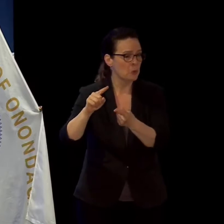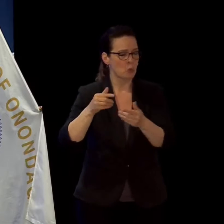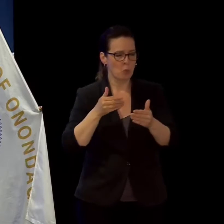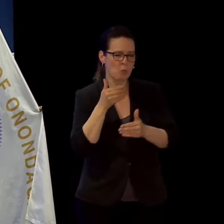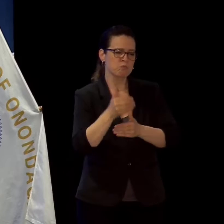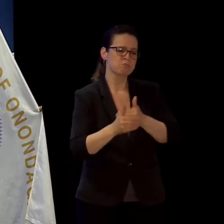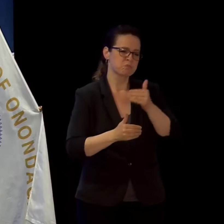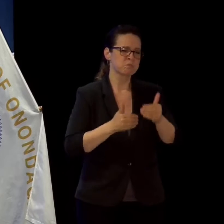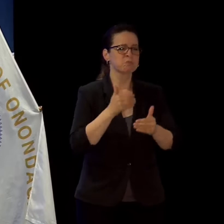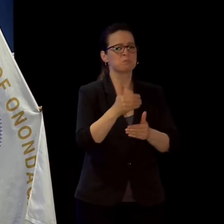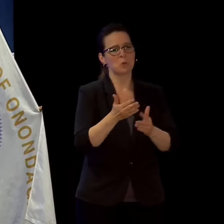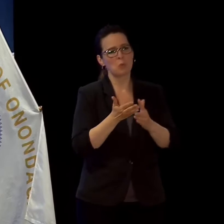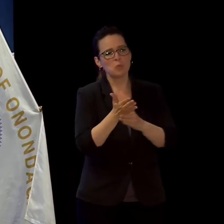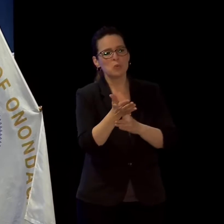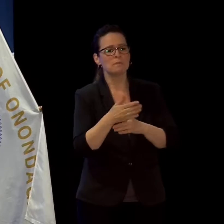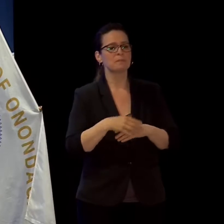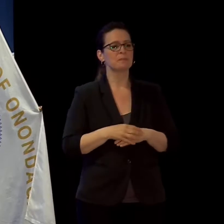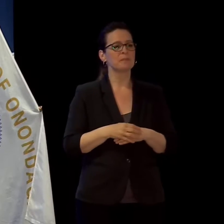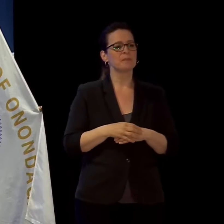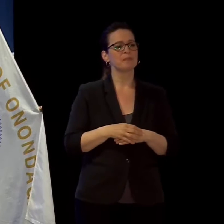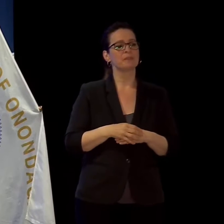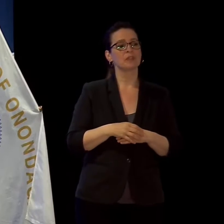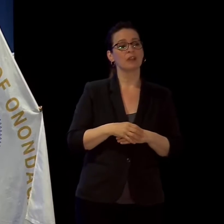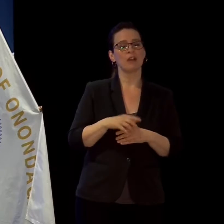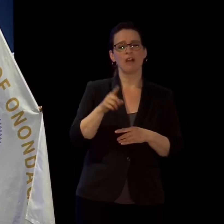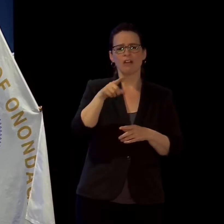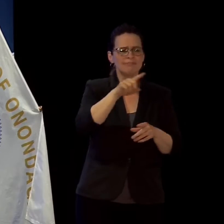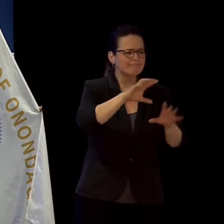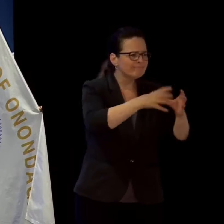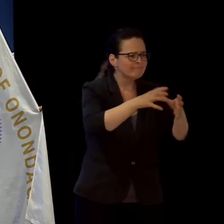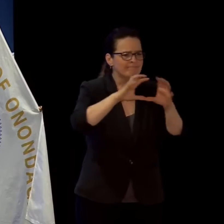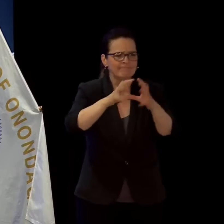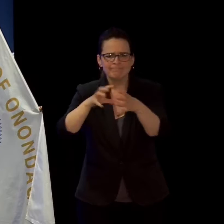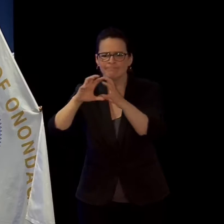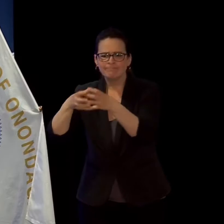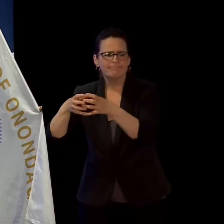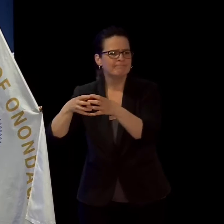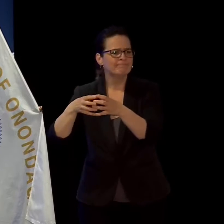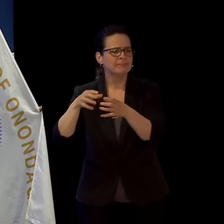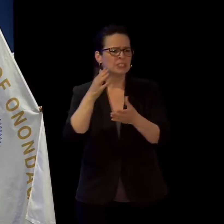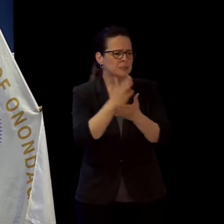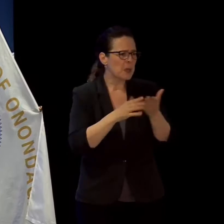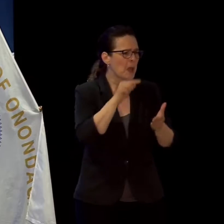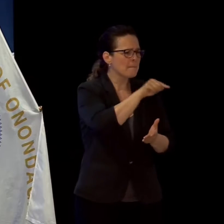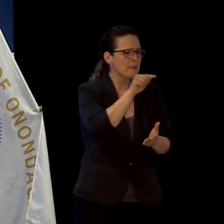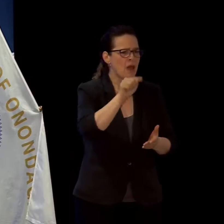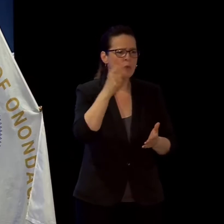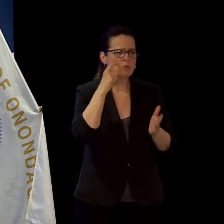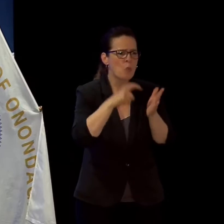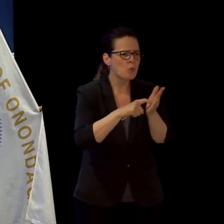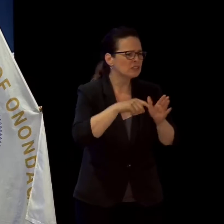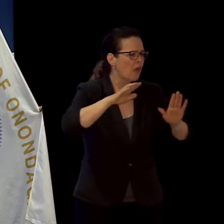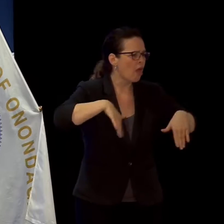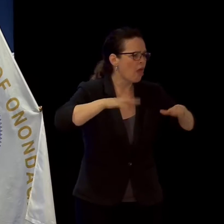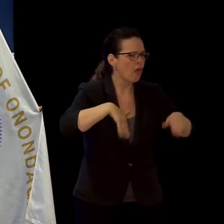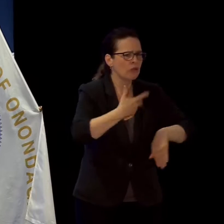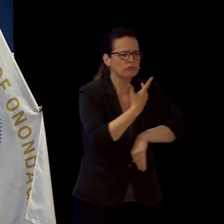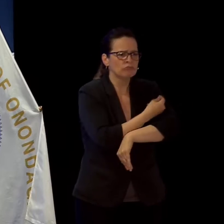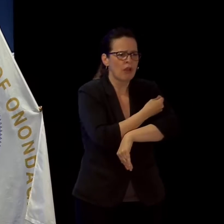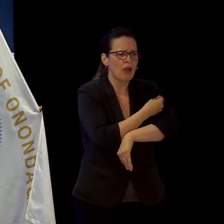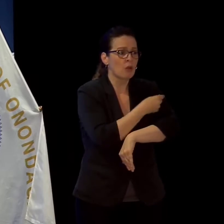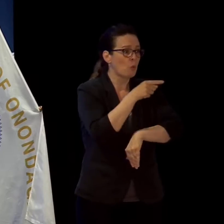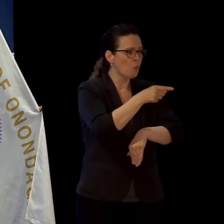minute. And the demographics that have not been vaccinated, whether intentionally or just because they haven't been eligible long